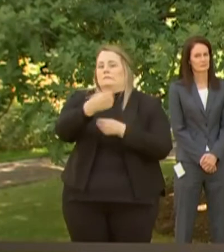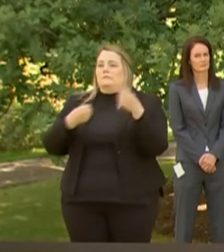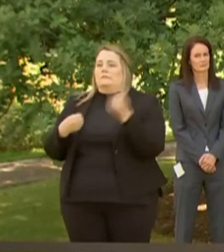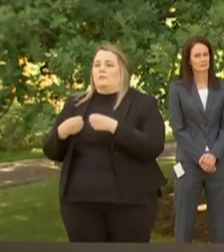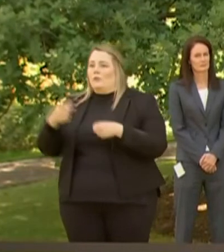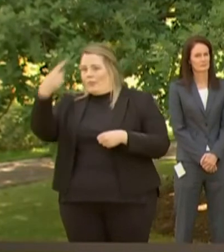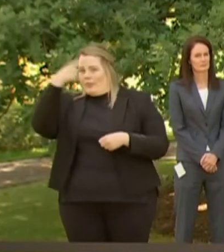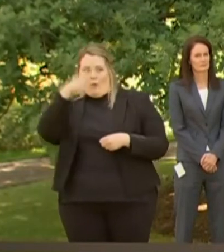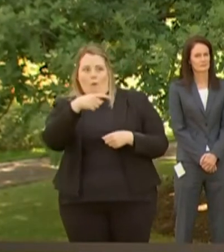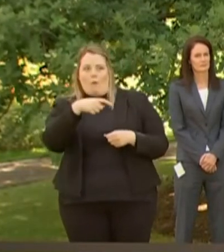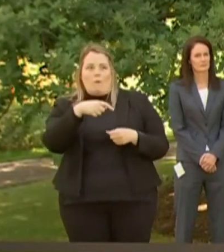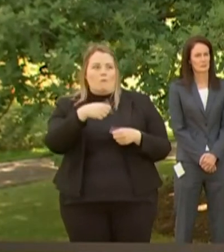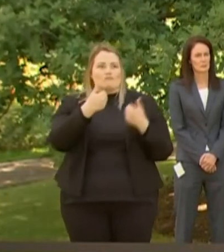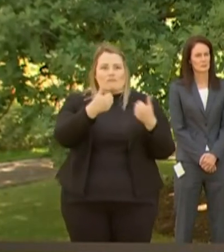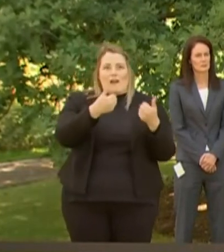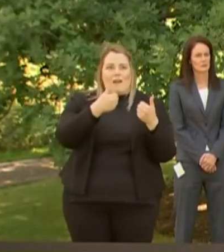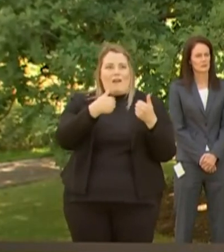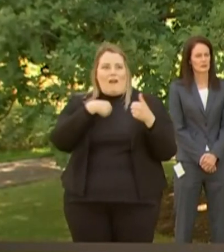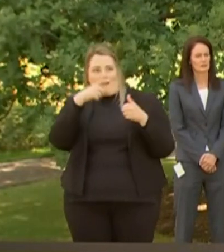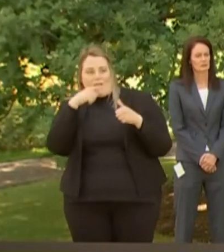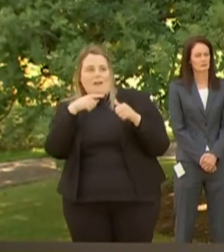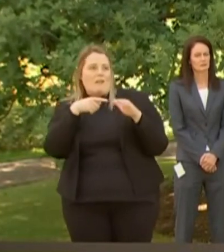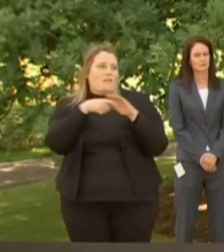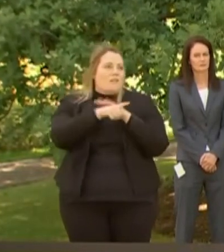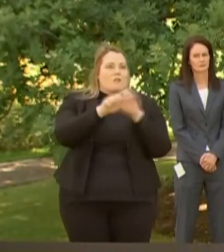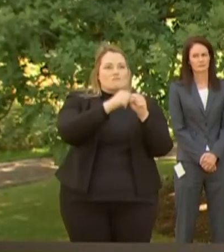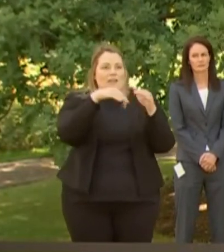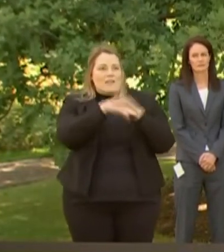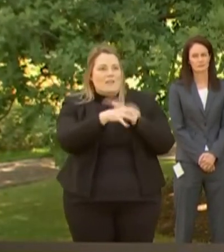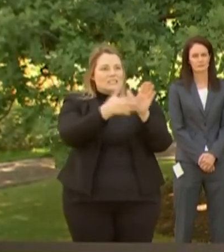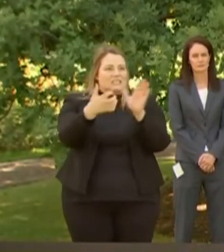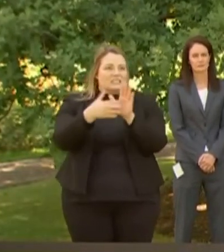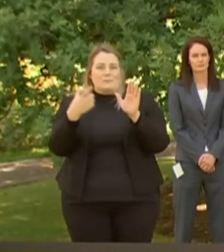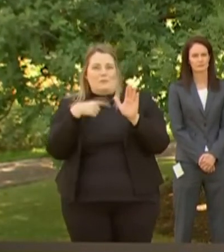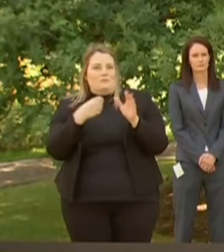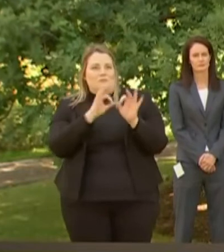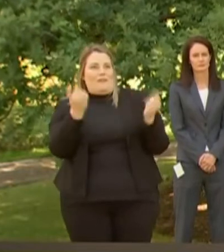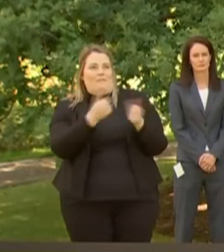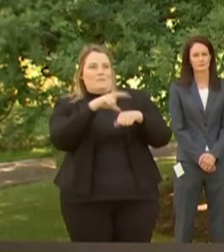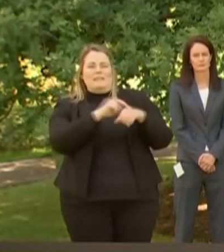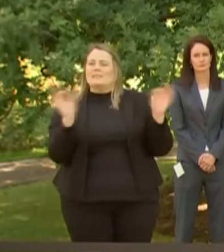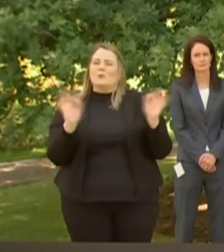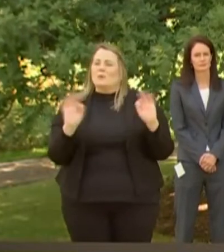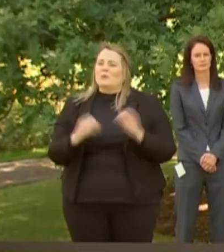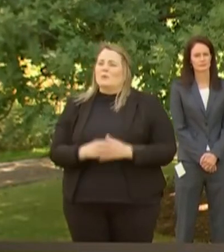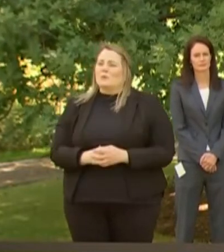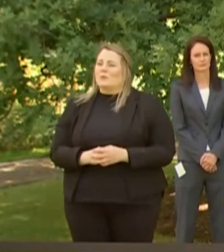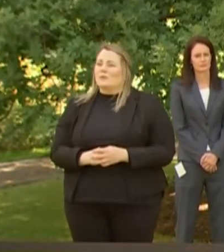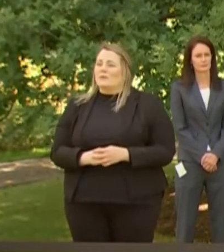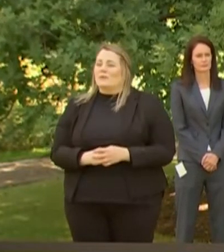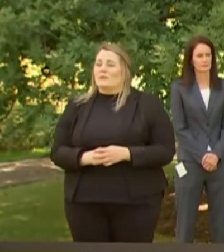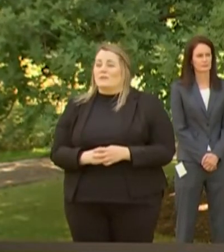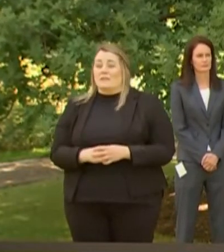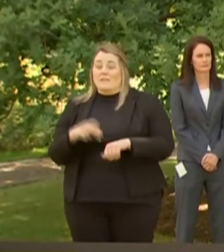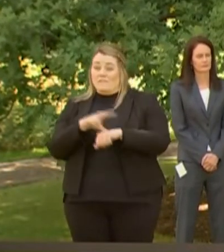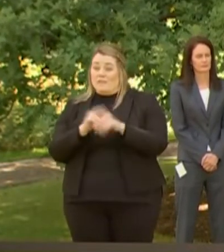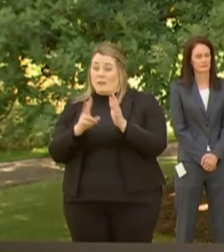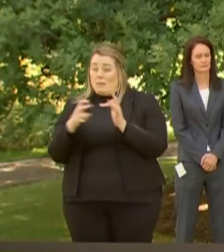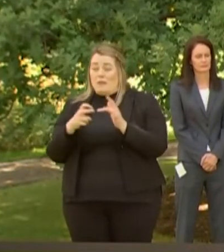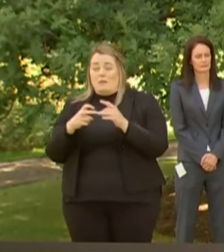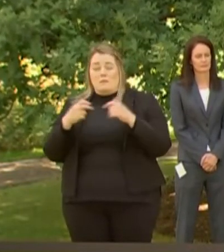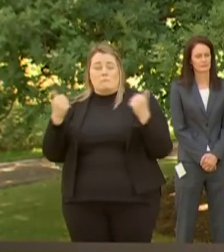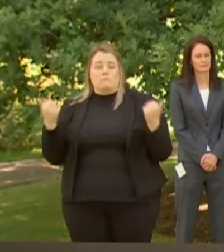this, or other frontline roles will be in any way compromised by this. Victoria Police have more resources than they've ever had, and they